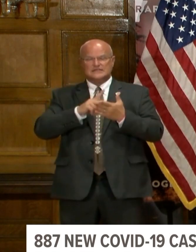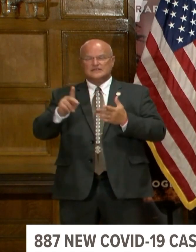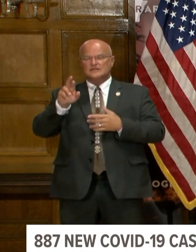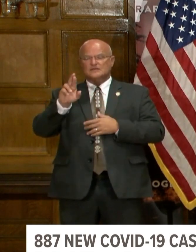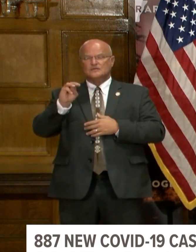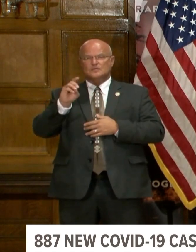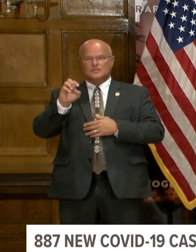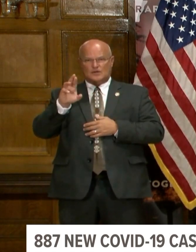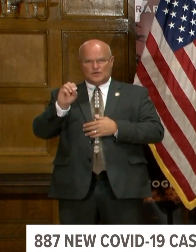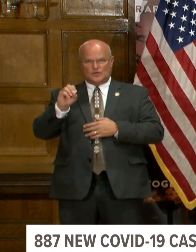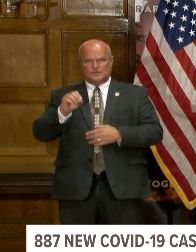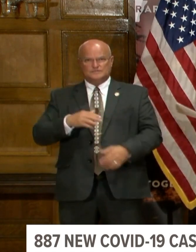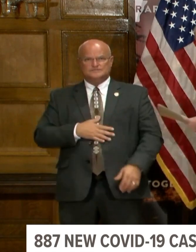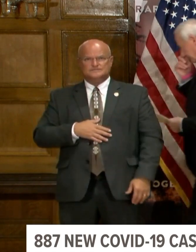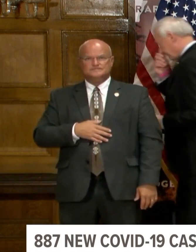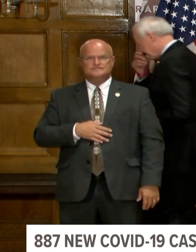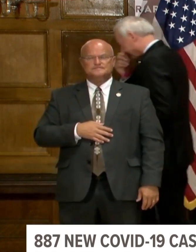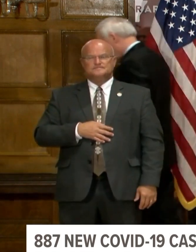Romero.